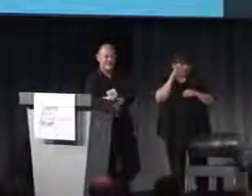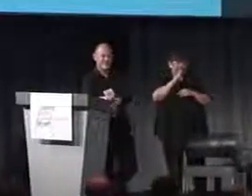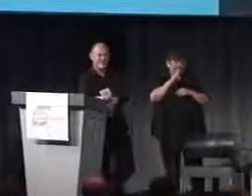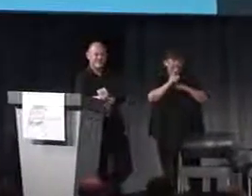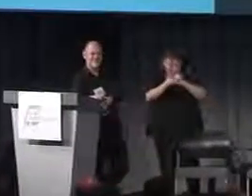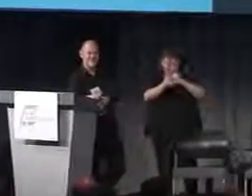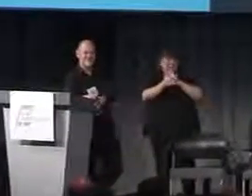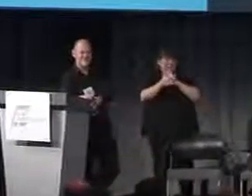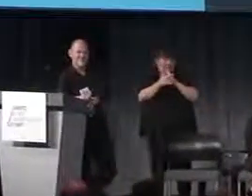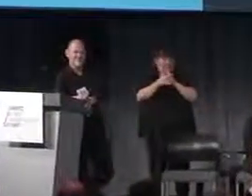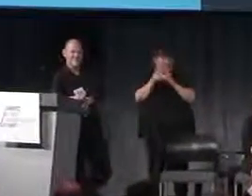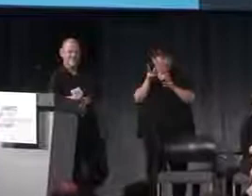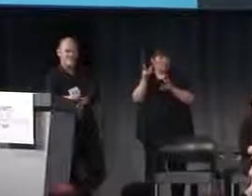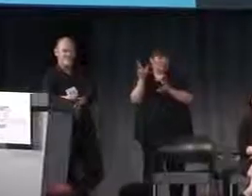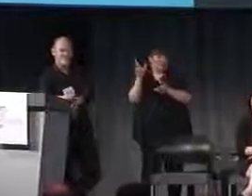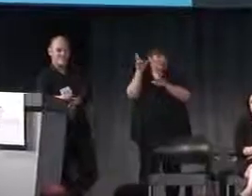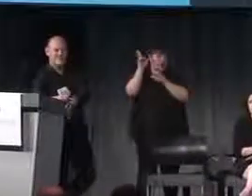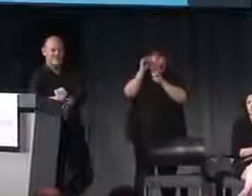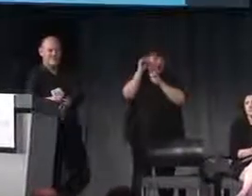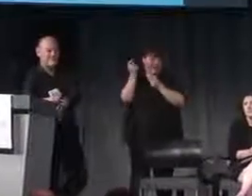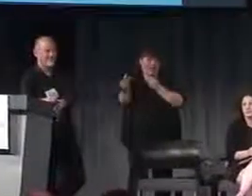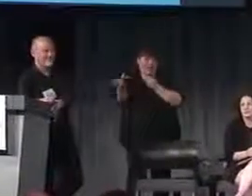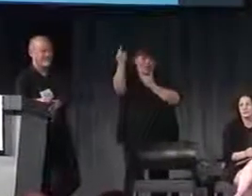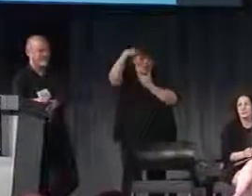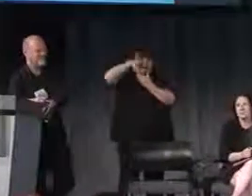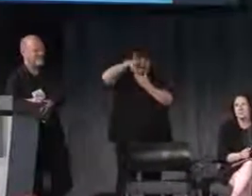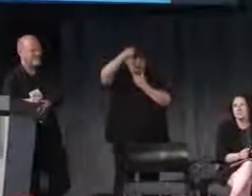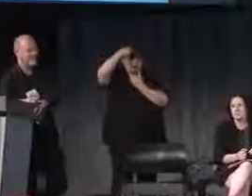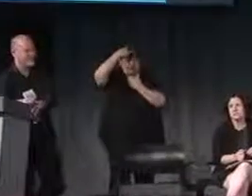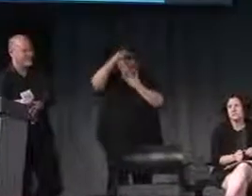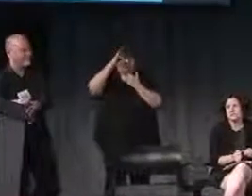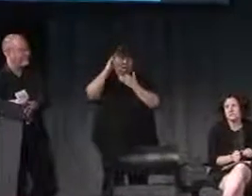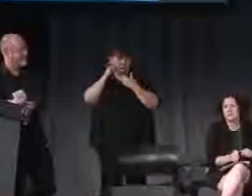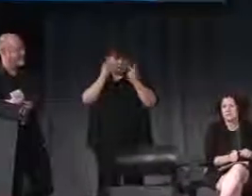the interpretation is done much in the same way as vision?